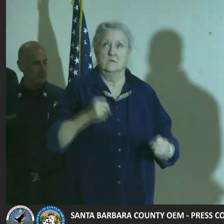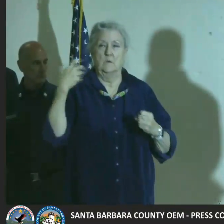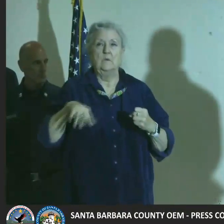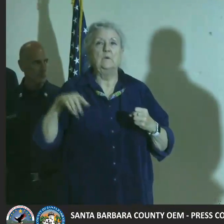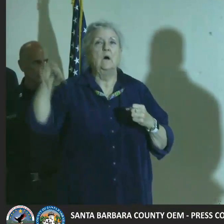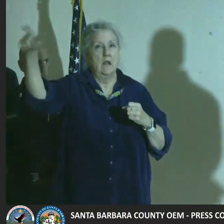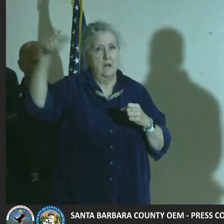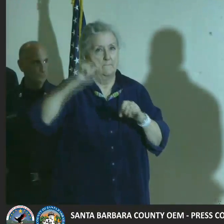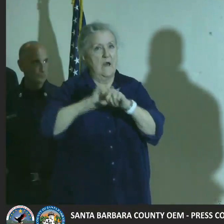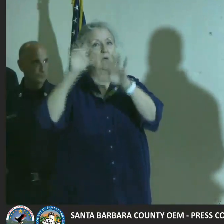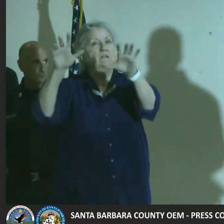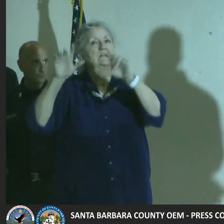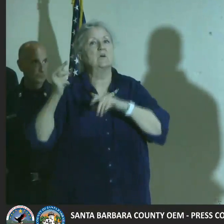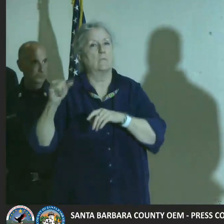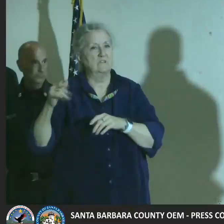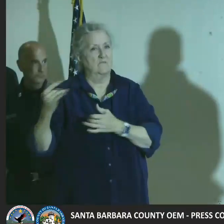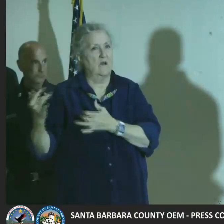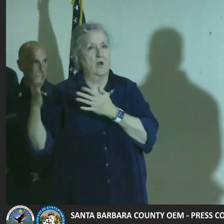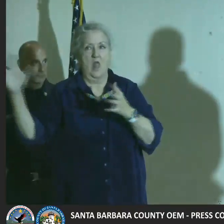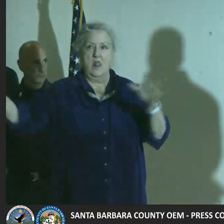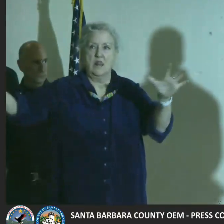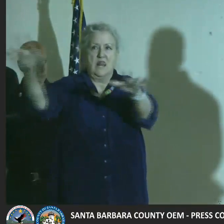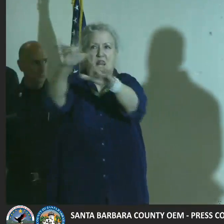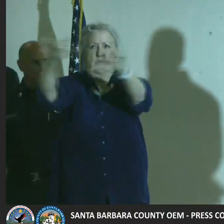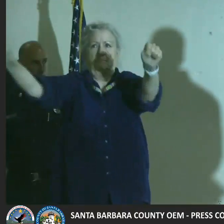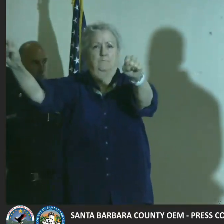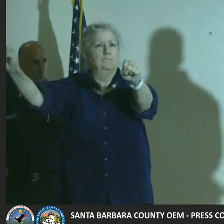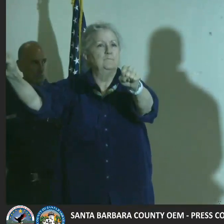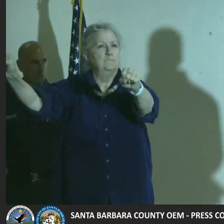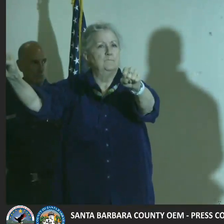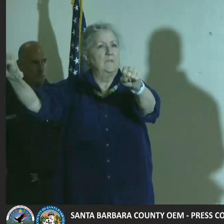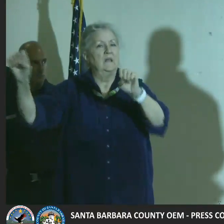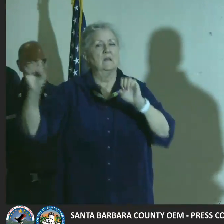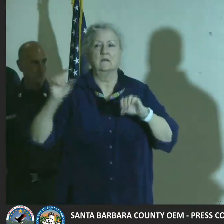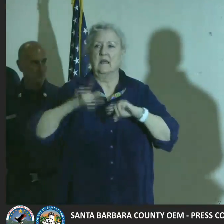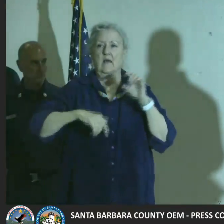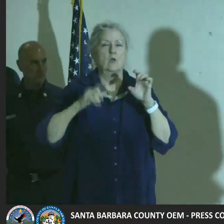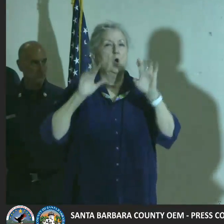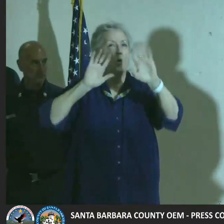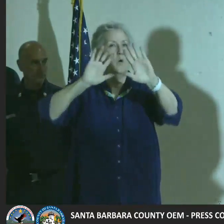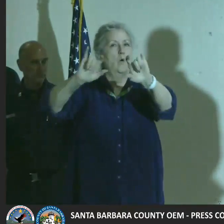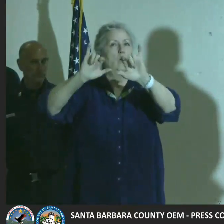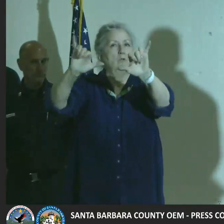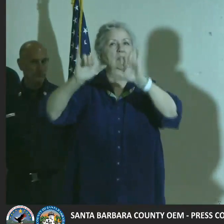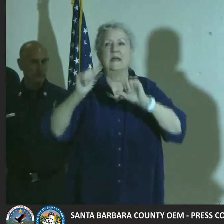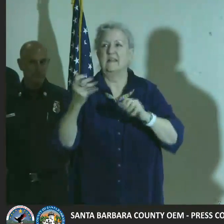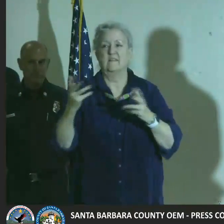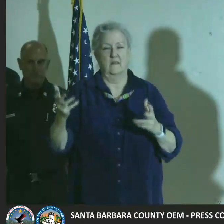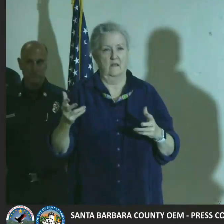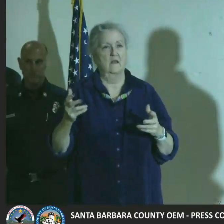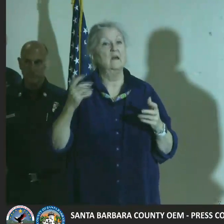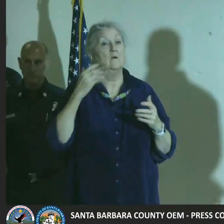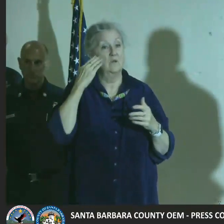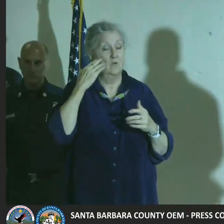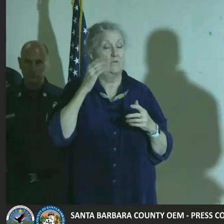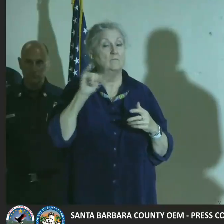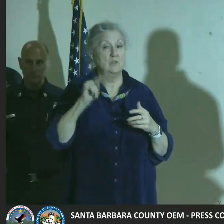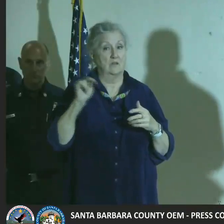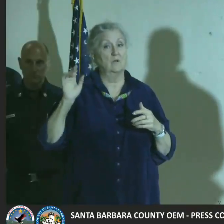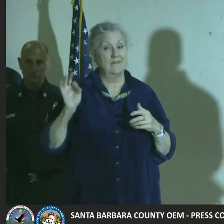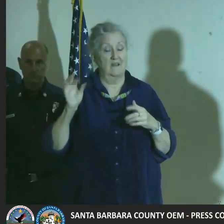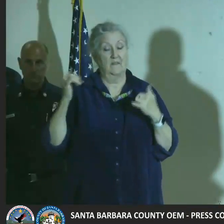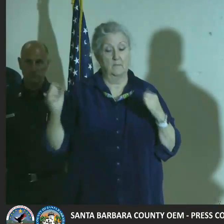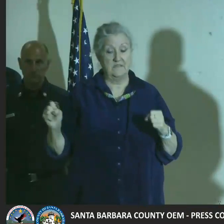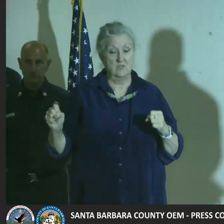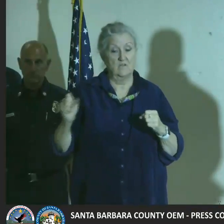Fire took everything away to hold back any kind of debris, as we know from the debris flow of January 9th. The